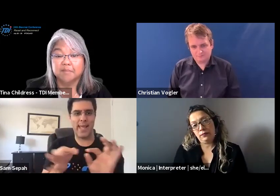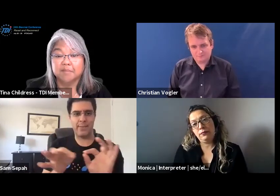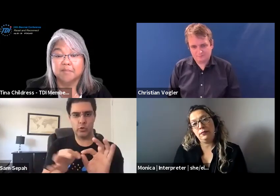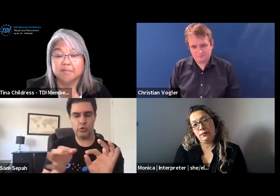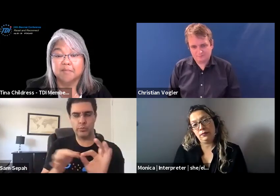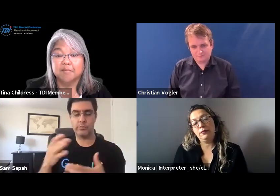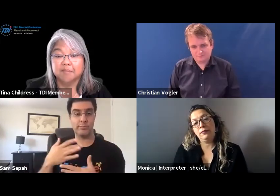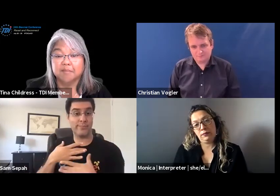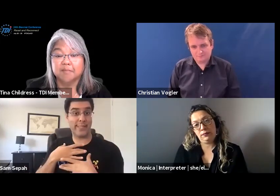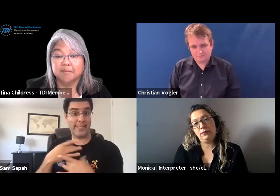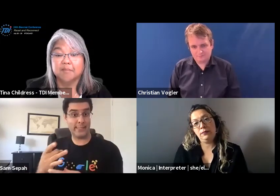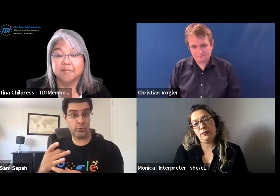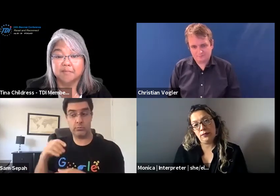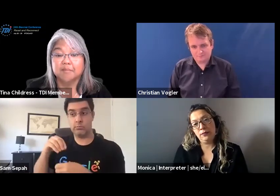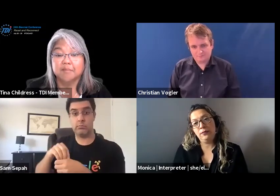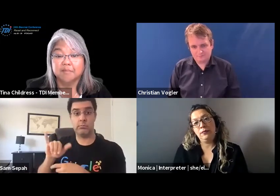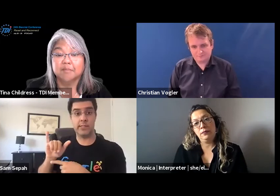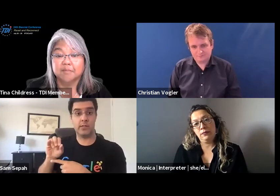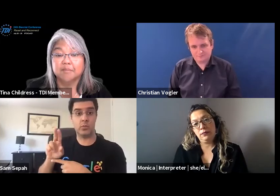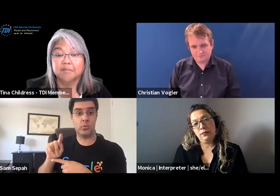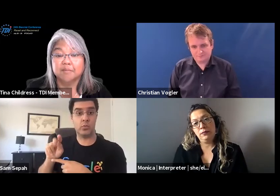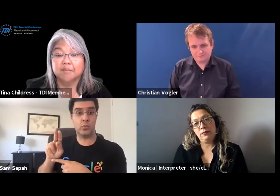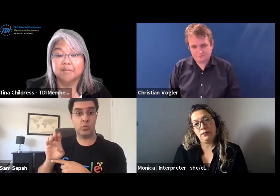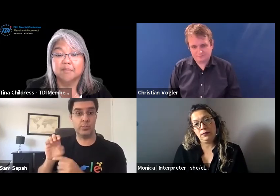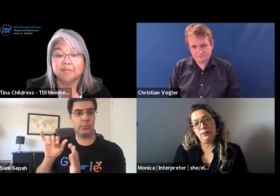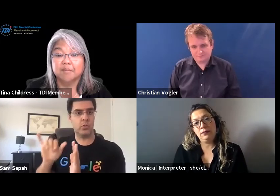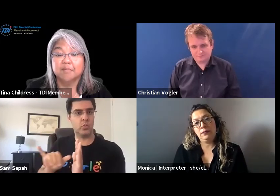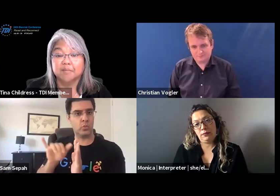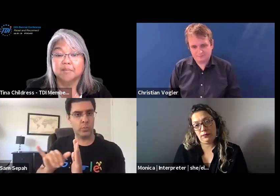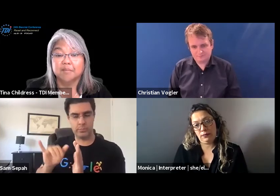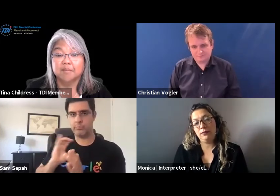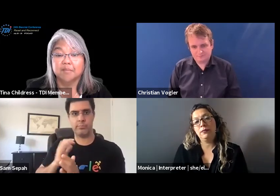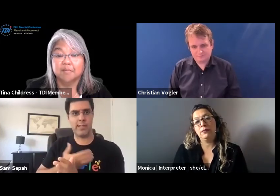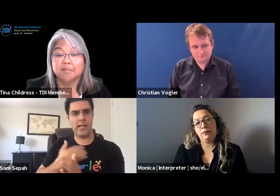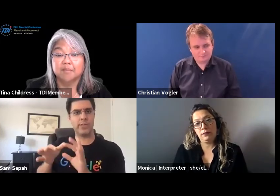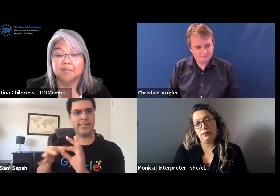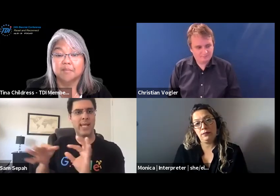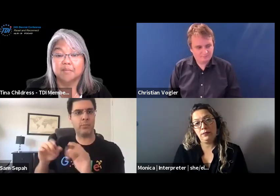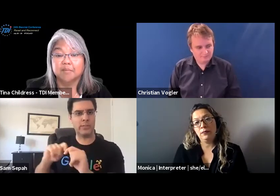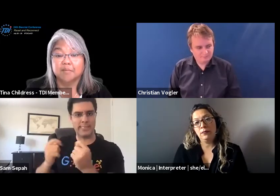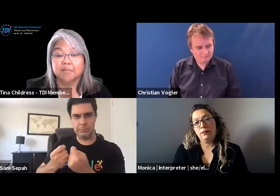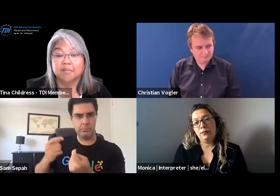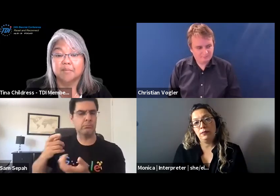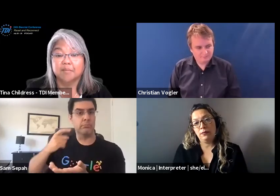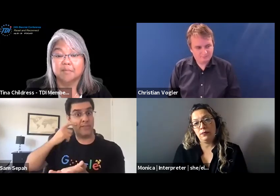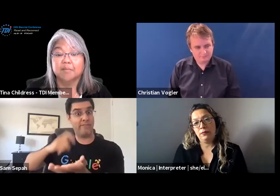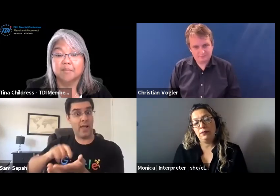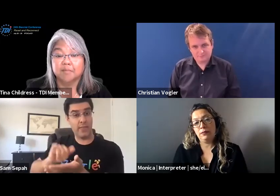go back to talking about captioning. It's interesting, in YouTube, our captioning